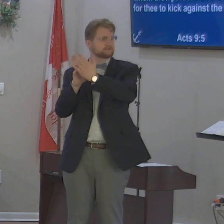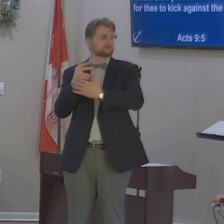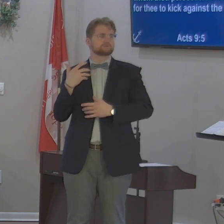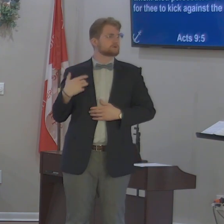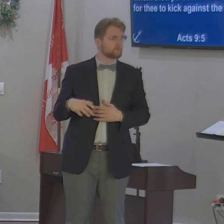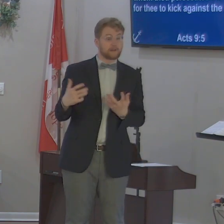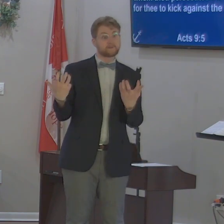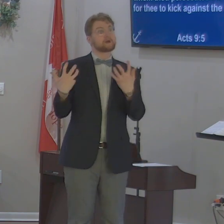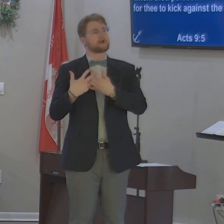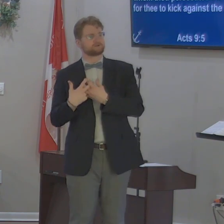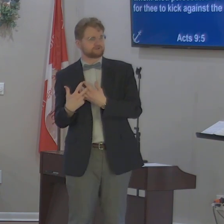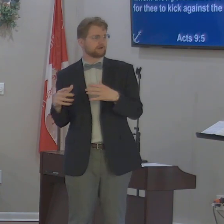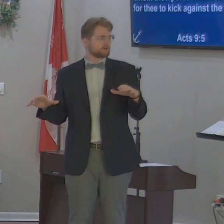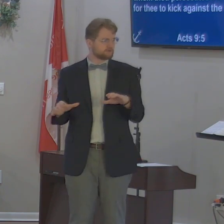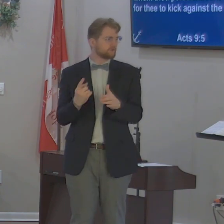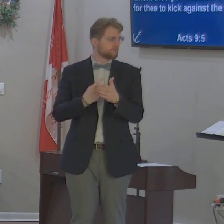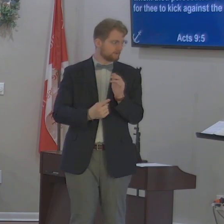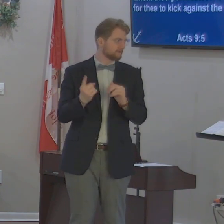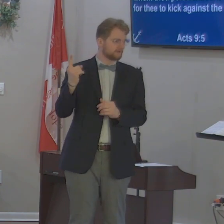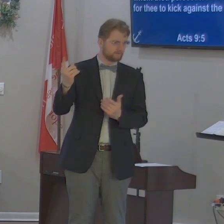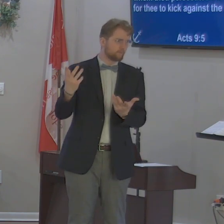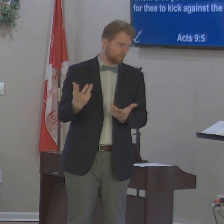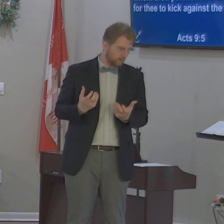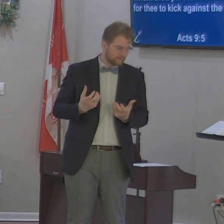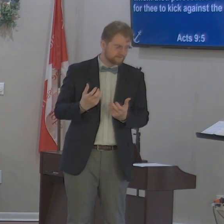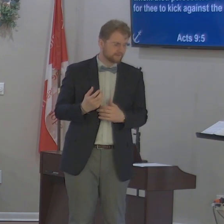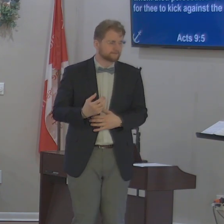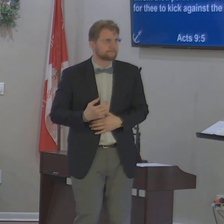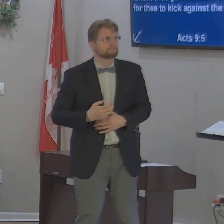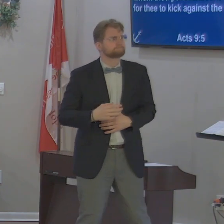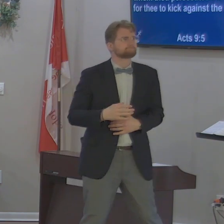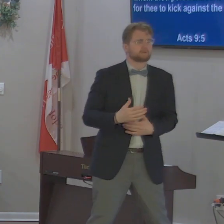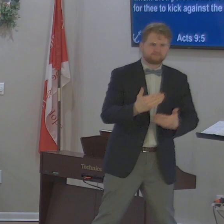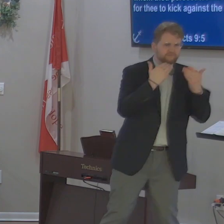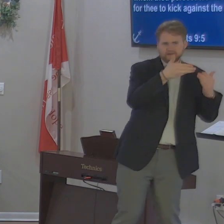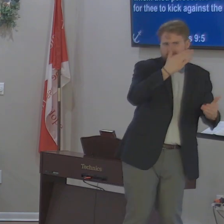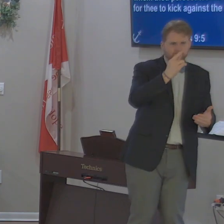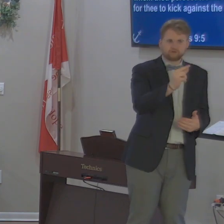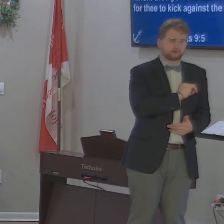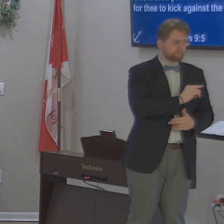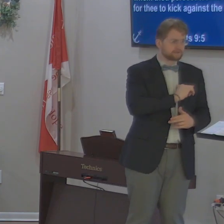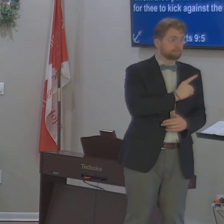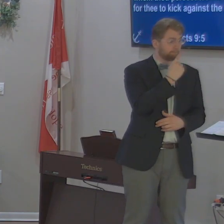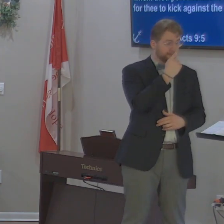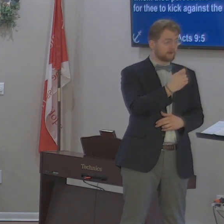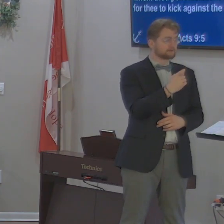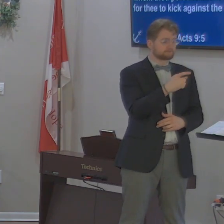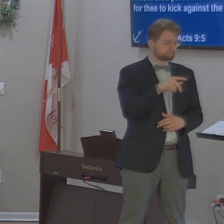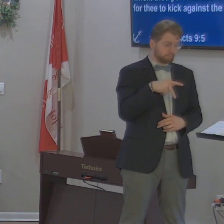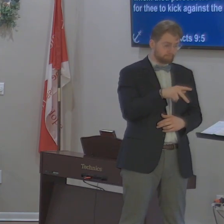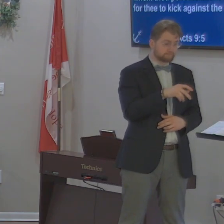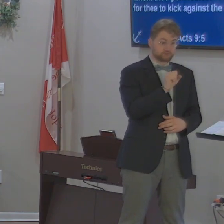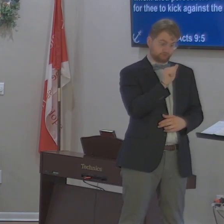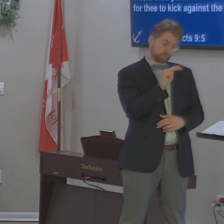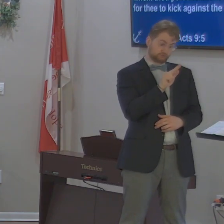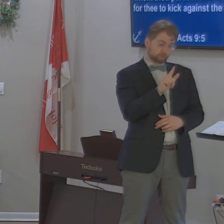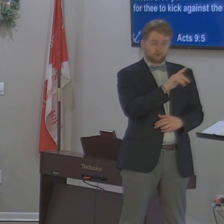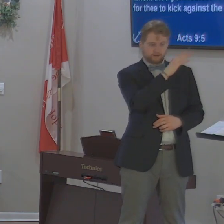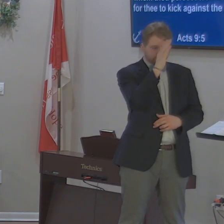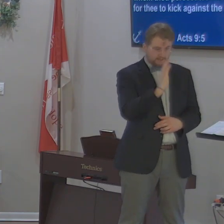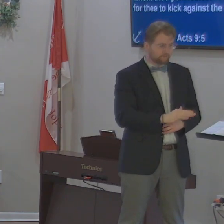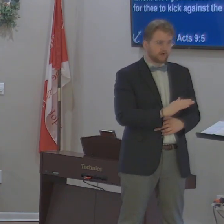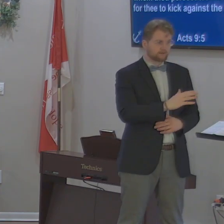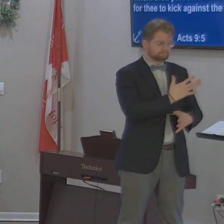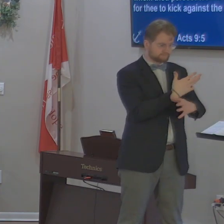conviction, because if Saul would have never succumbed to the conviction of the Holy Spirit of God, he would eternally have to go to a devil's hell. But he